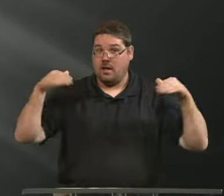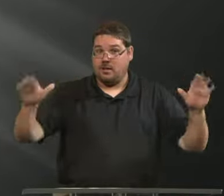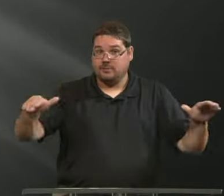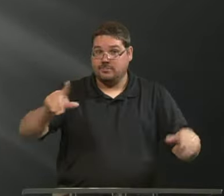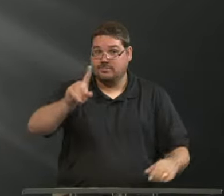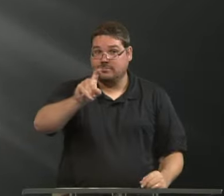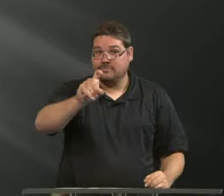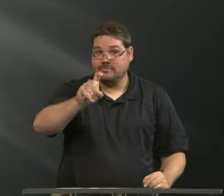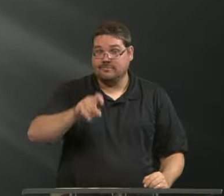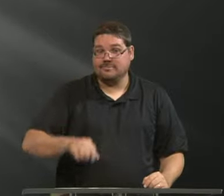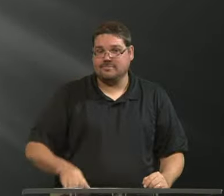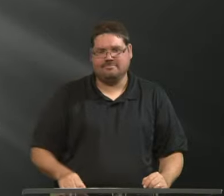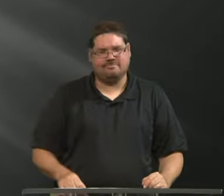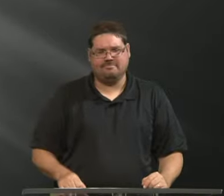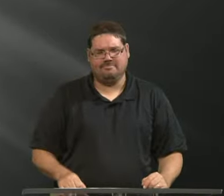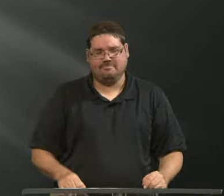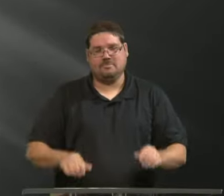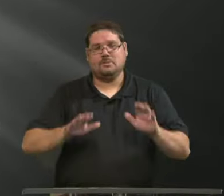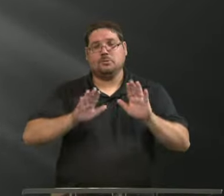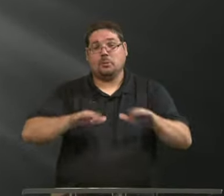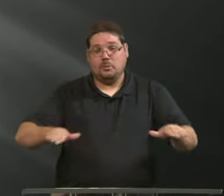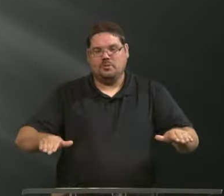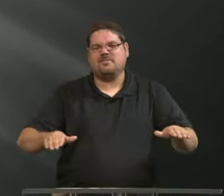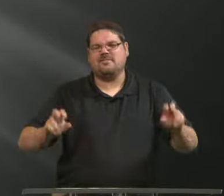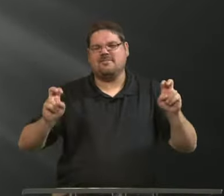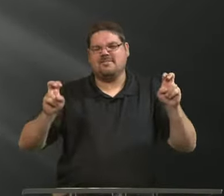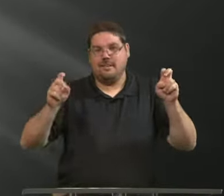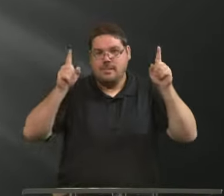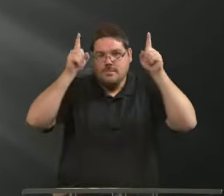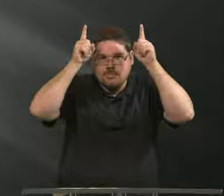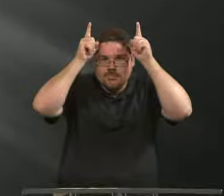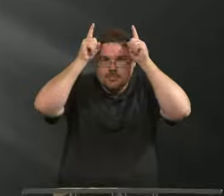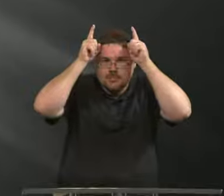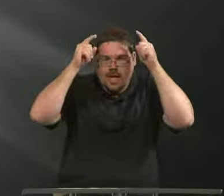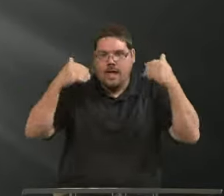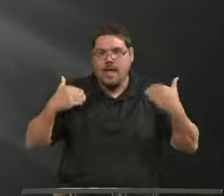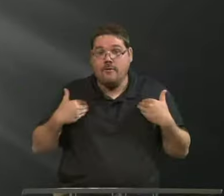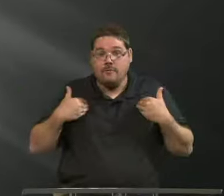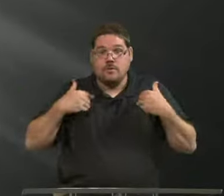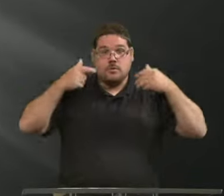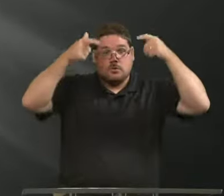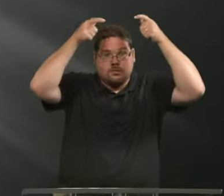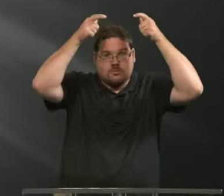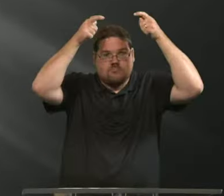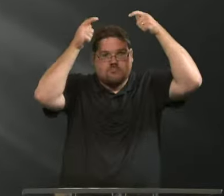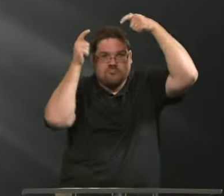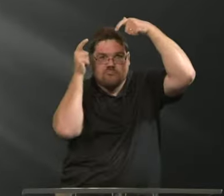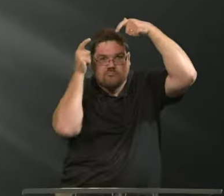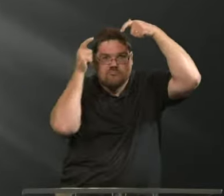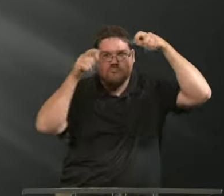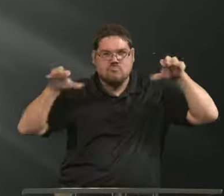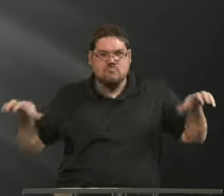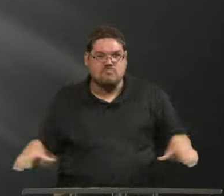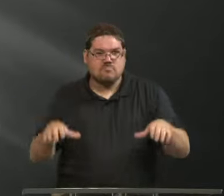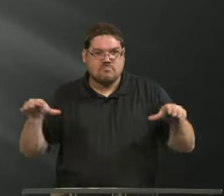up, are they perfect angels? Well, of course not. Sometimes we know children act like real little demons.